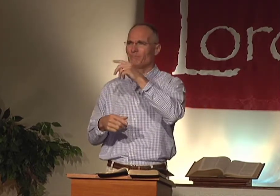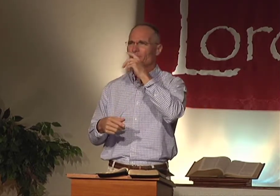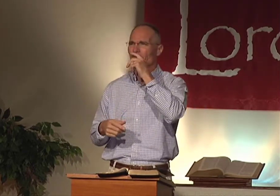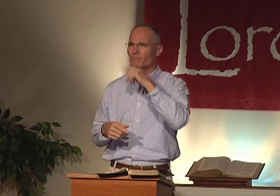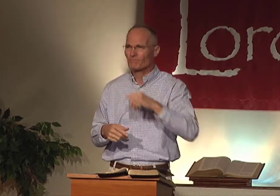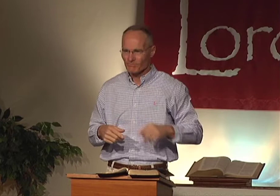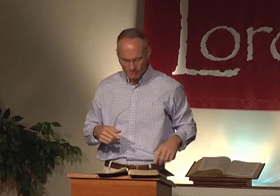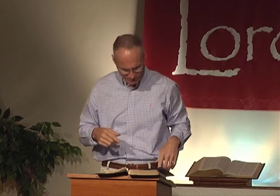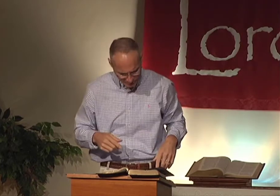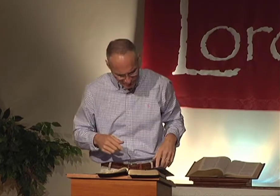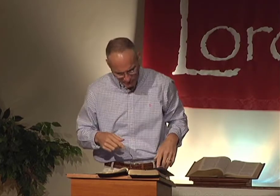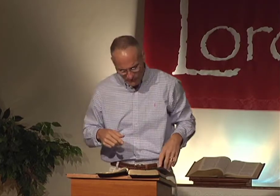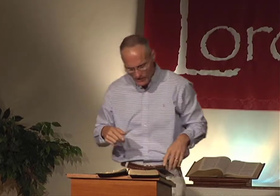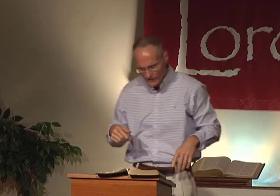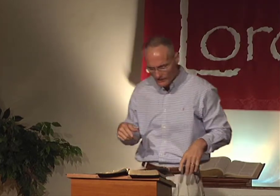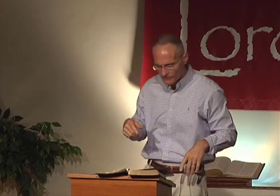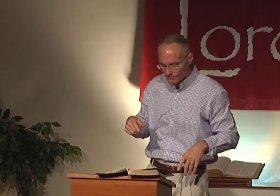12, just quickly.